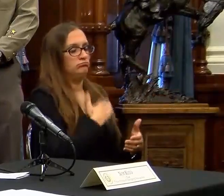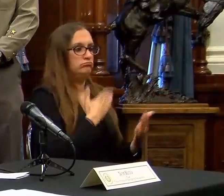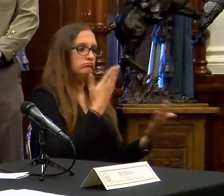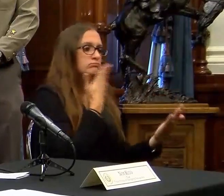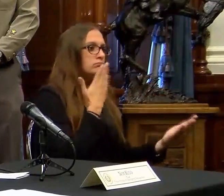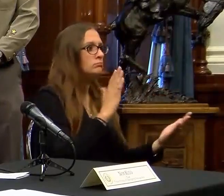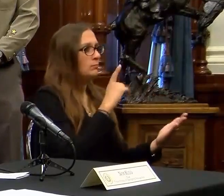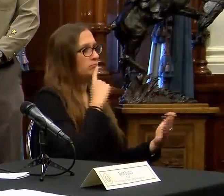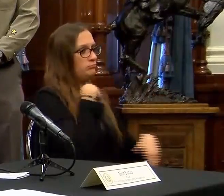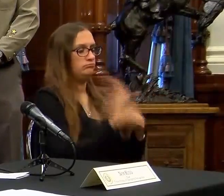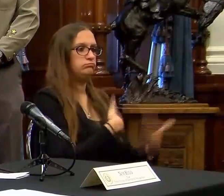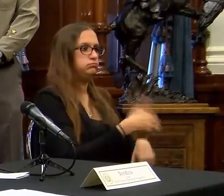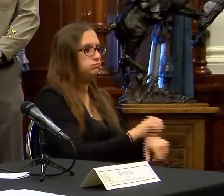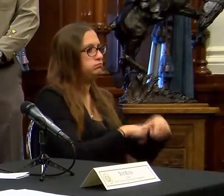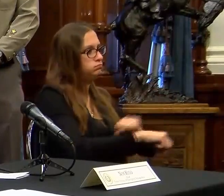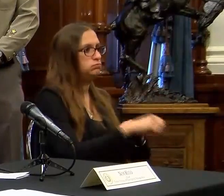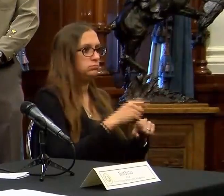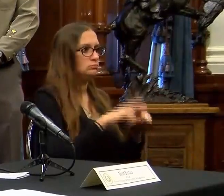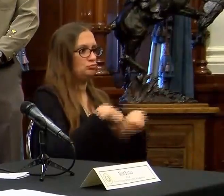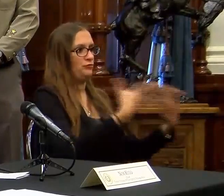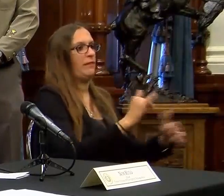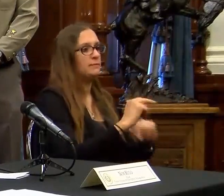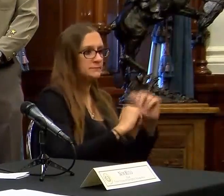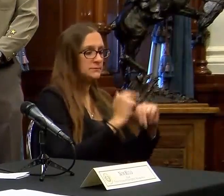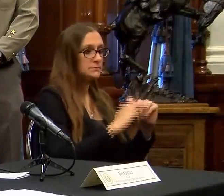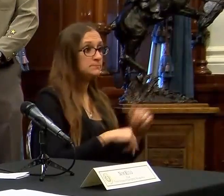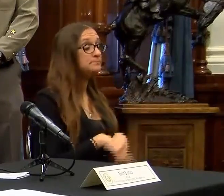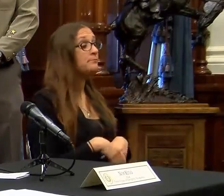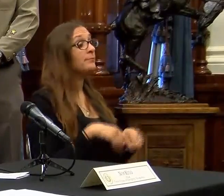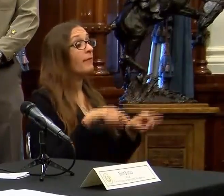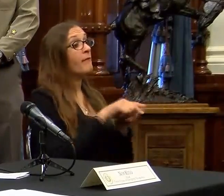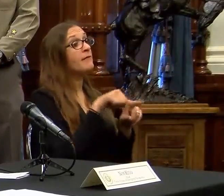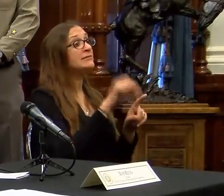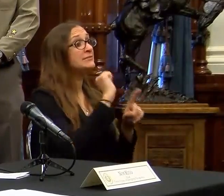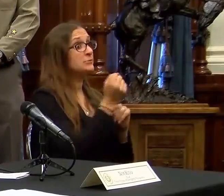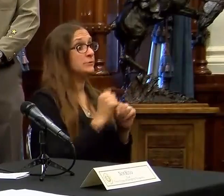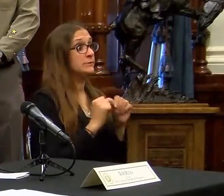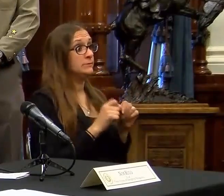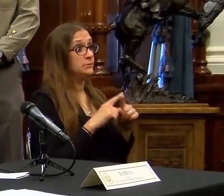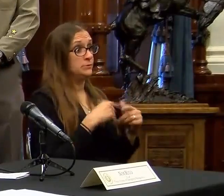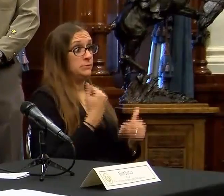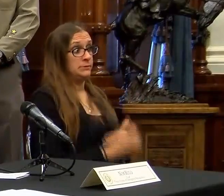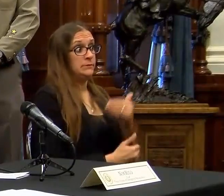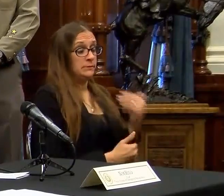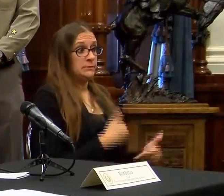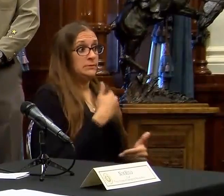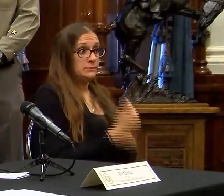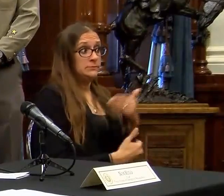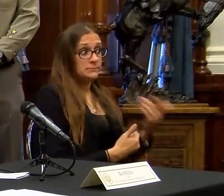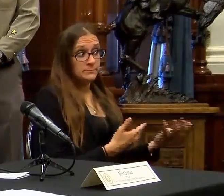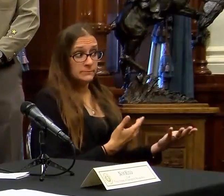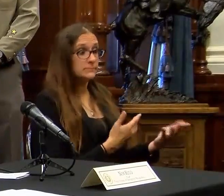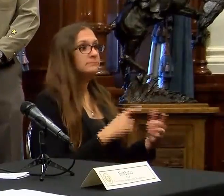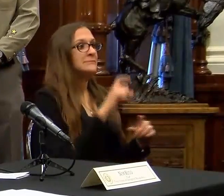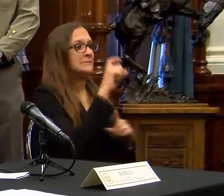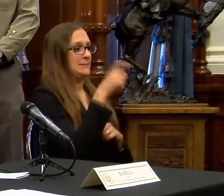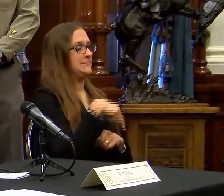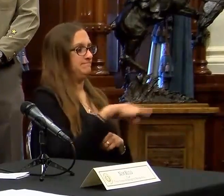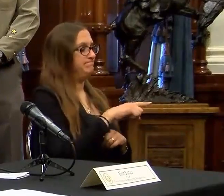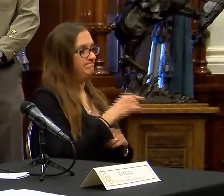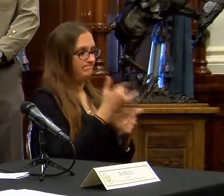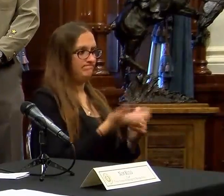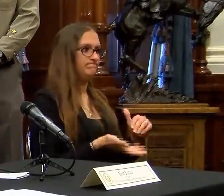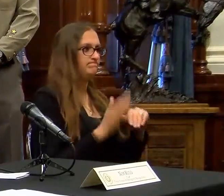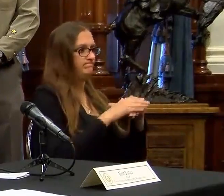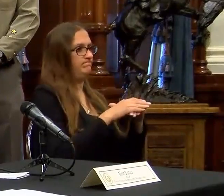in providing these facilities. Well, as the situation continues to unfold, Texas is taking additional action to